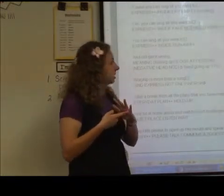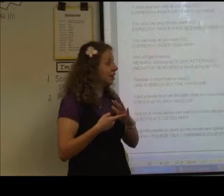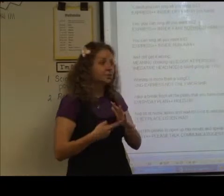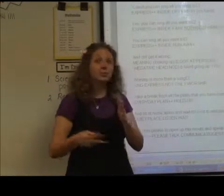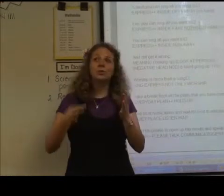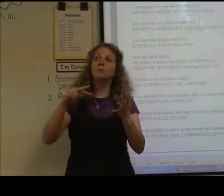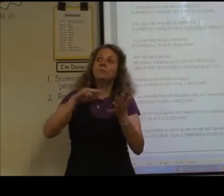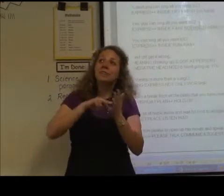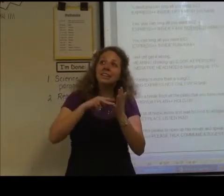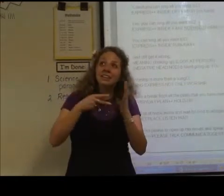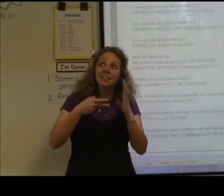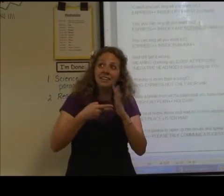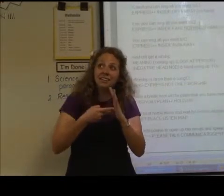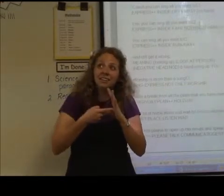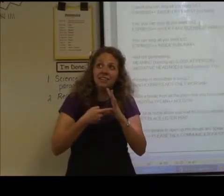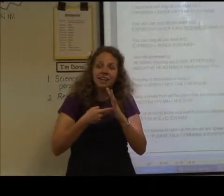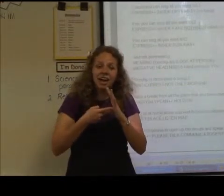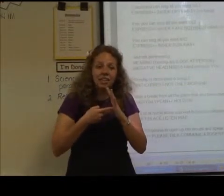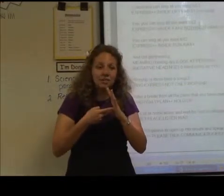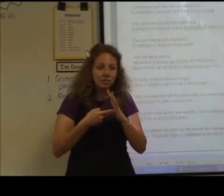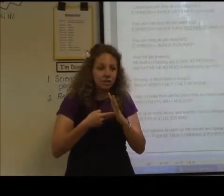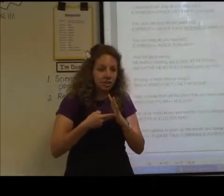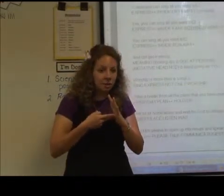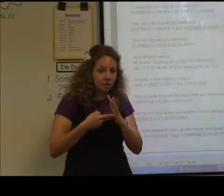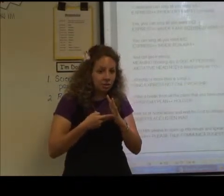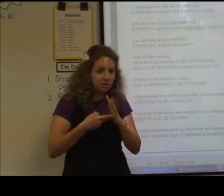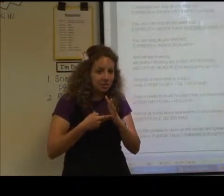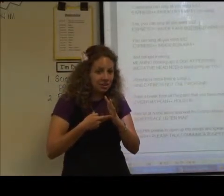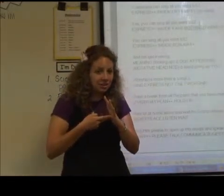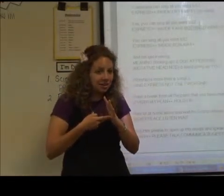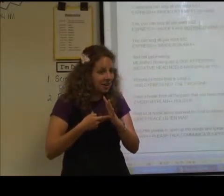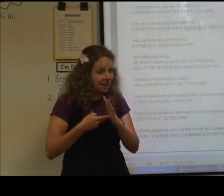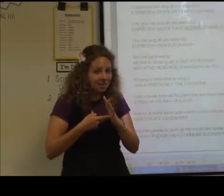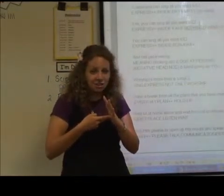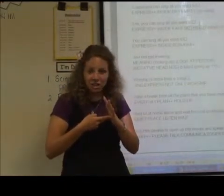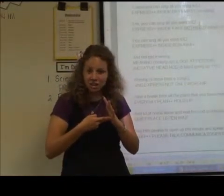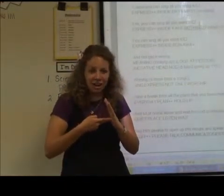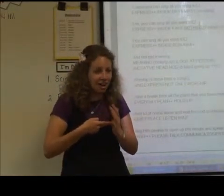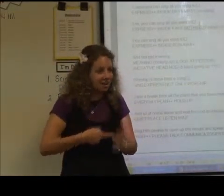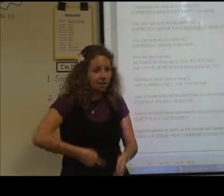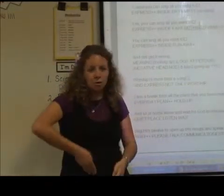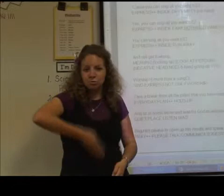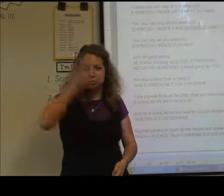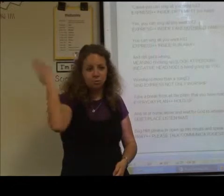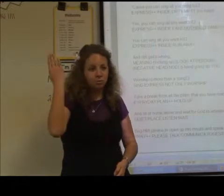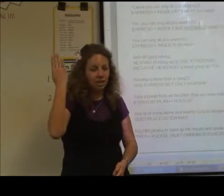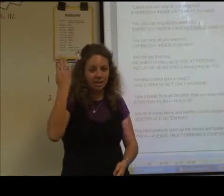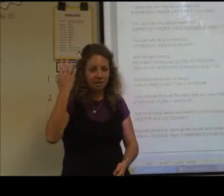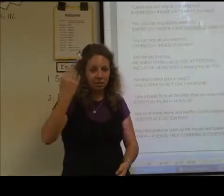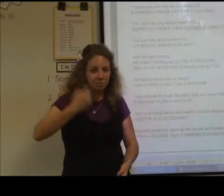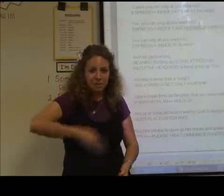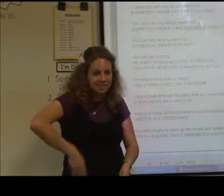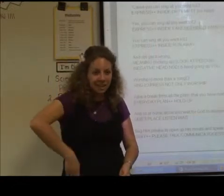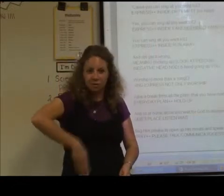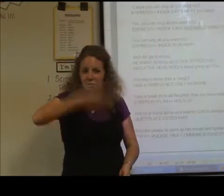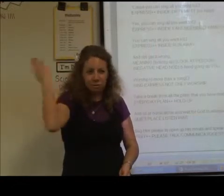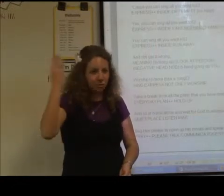Okay, so the meaning, and then you look at that person and shake your head like you're missing it.